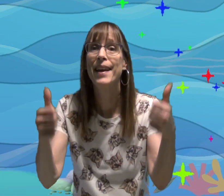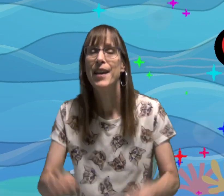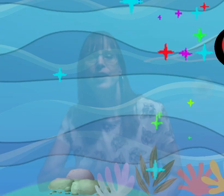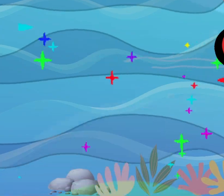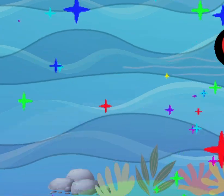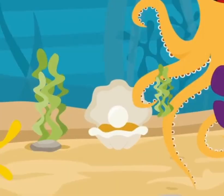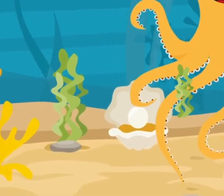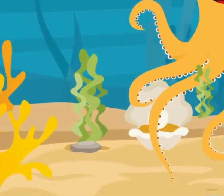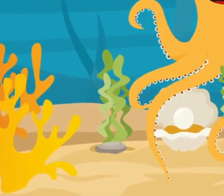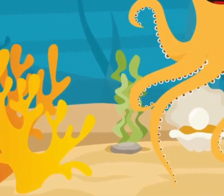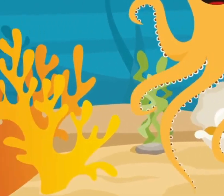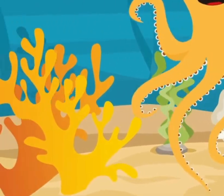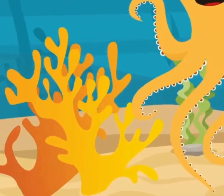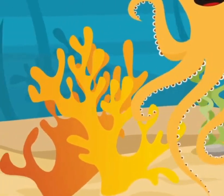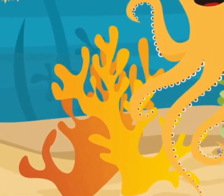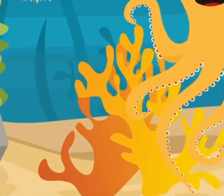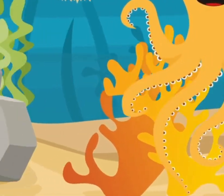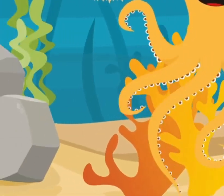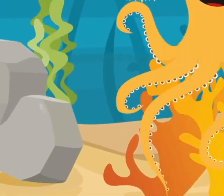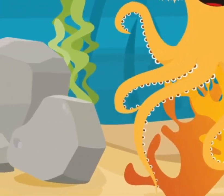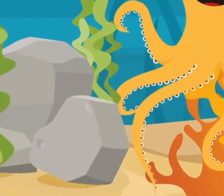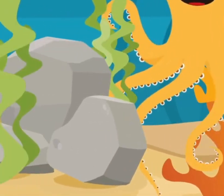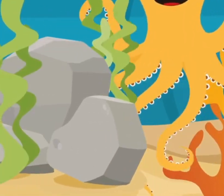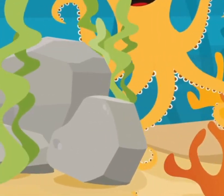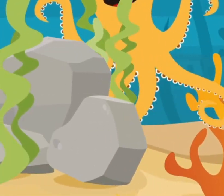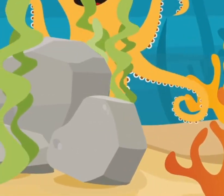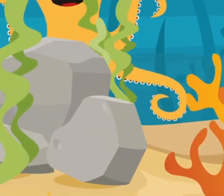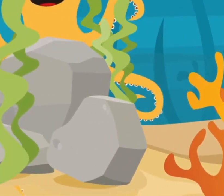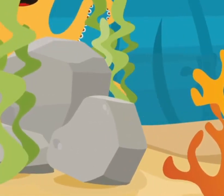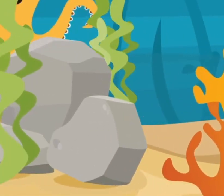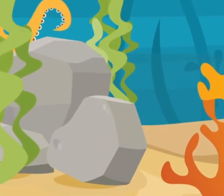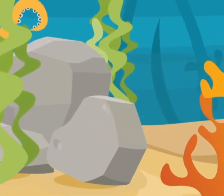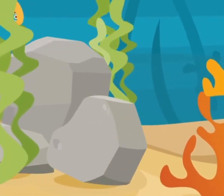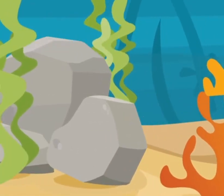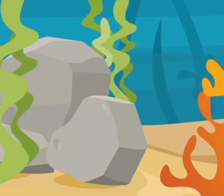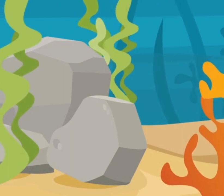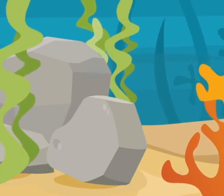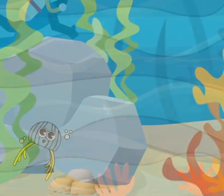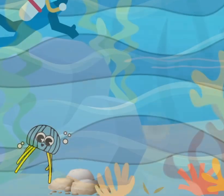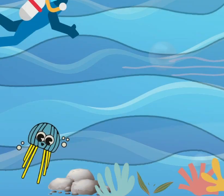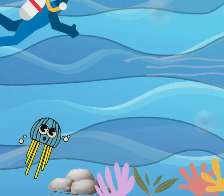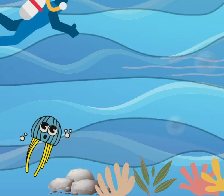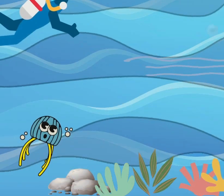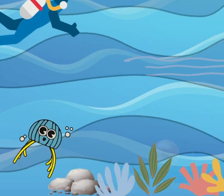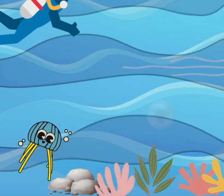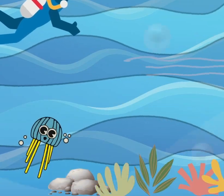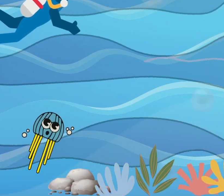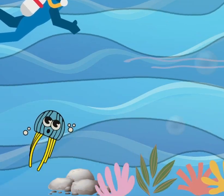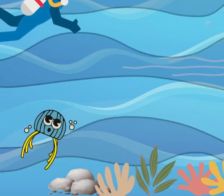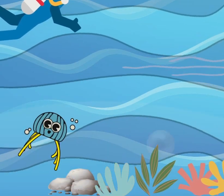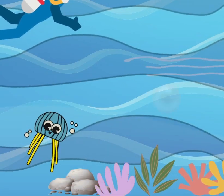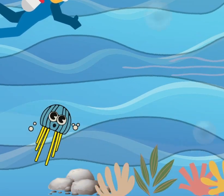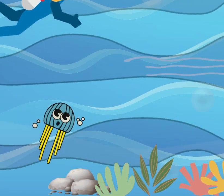fine. Swim, little octopus, swim, swim, swim. Swim, little octopus, swim, swim, swim.